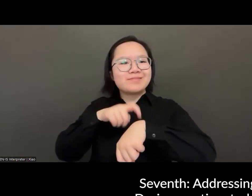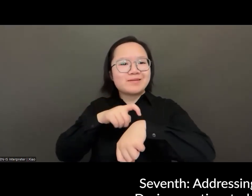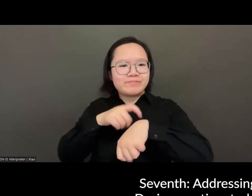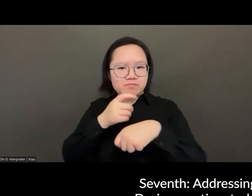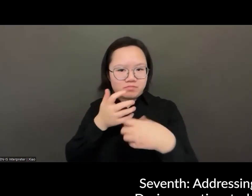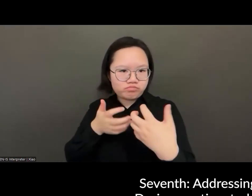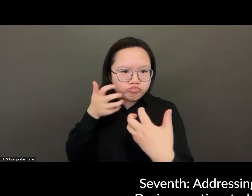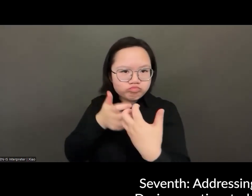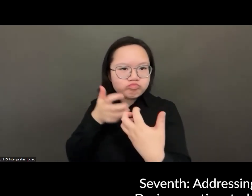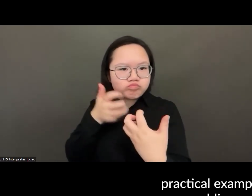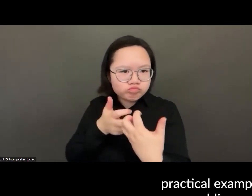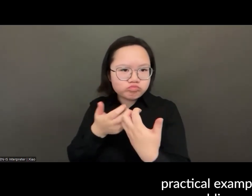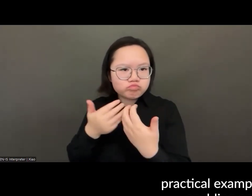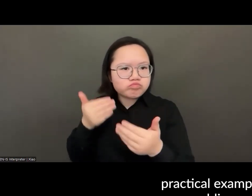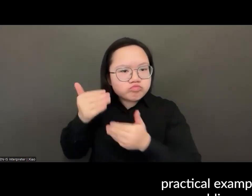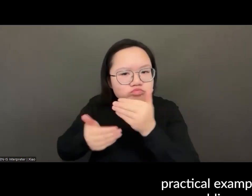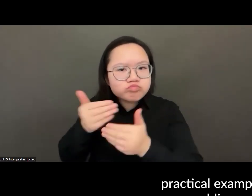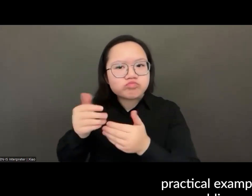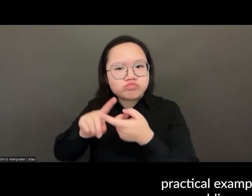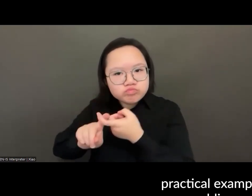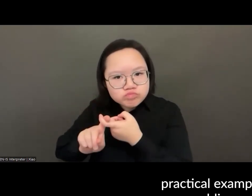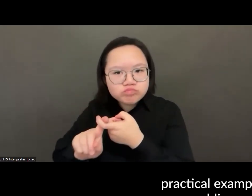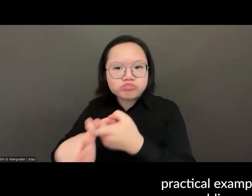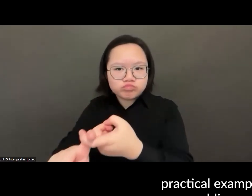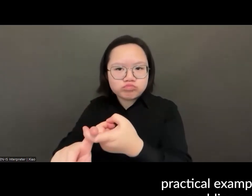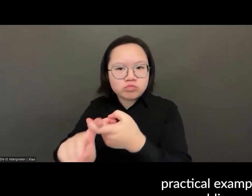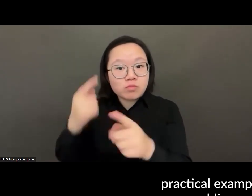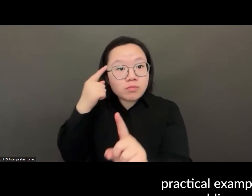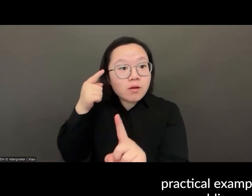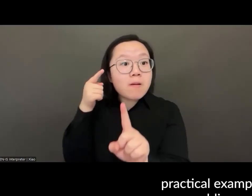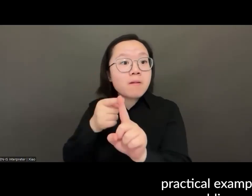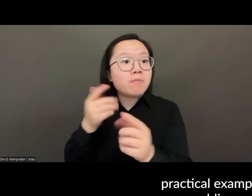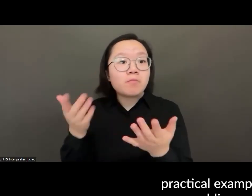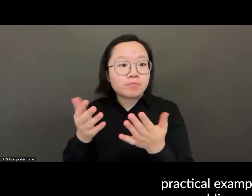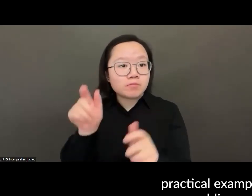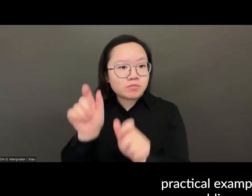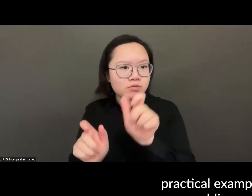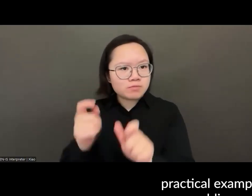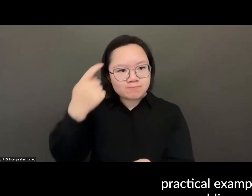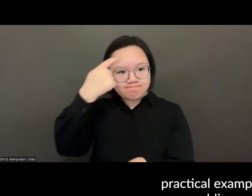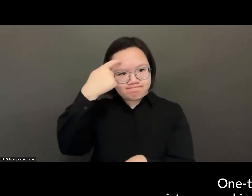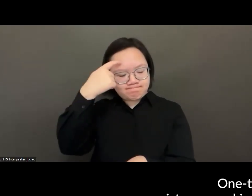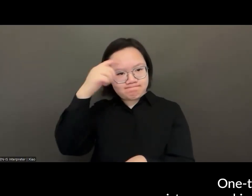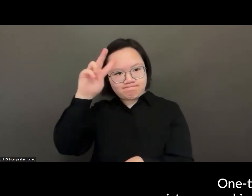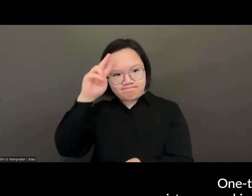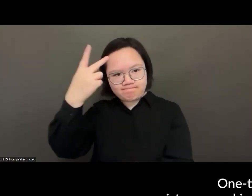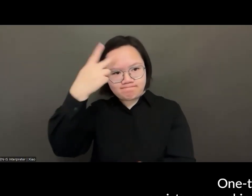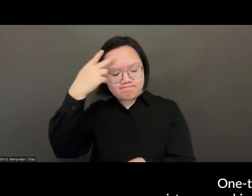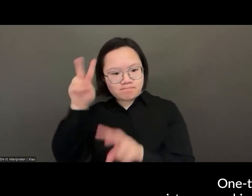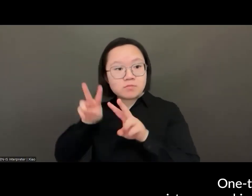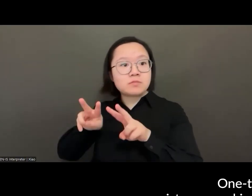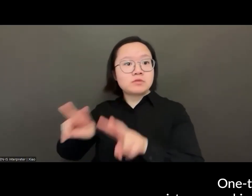During our time today, we will hear about practical examples in relation to enabling environments,